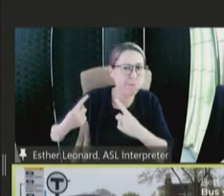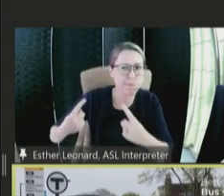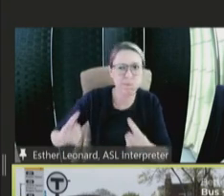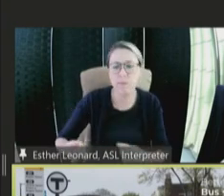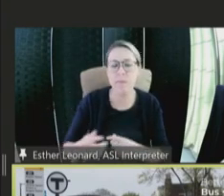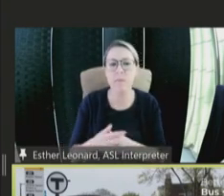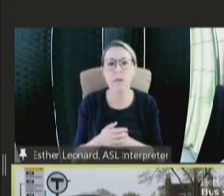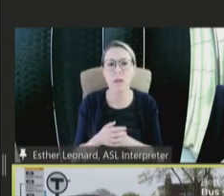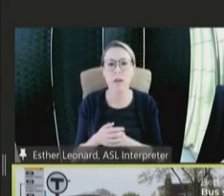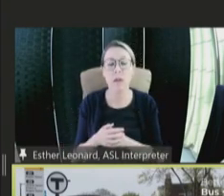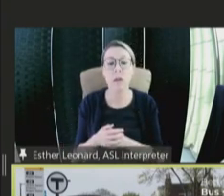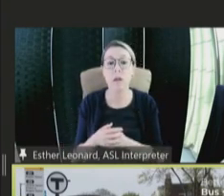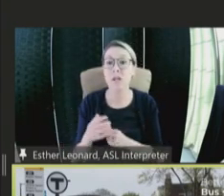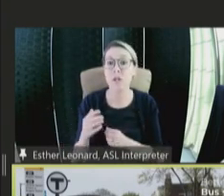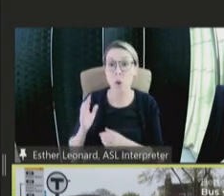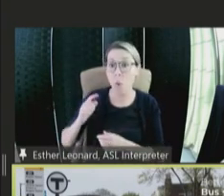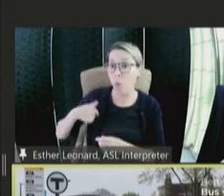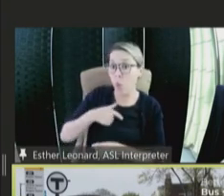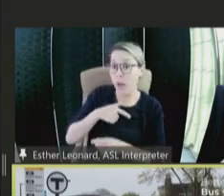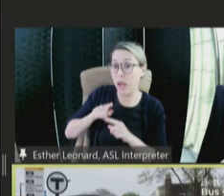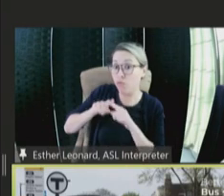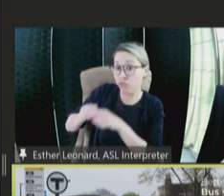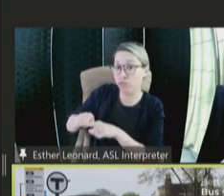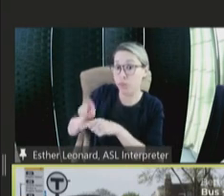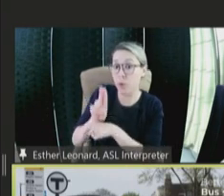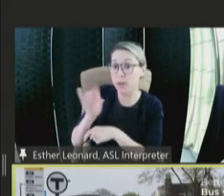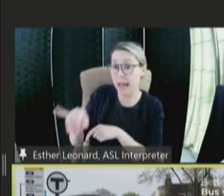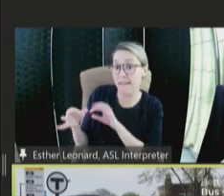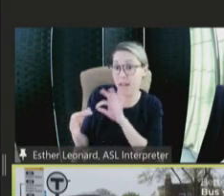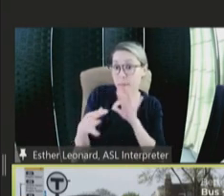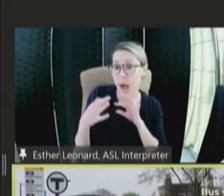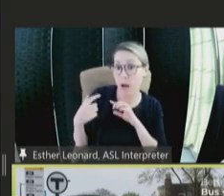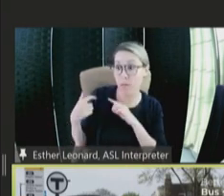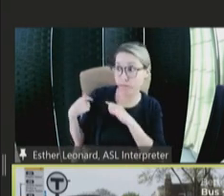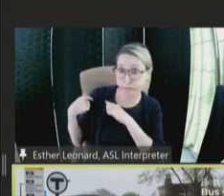We used all of that feedback that we collected to